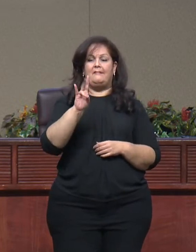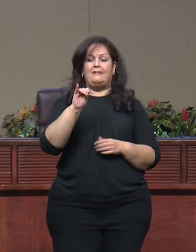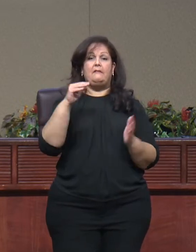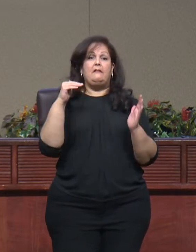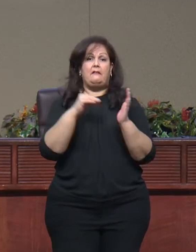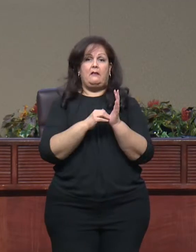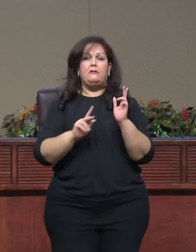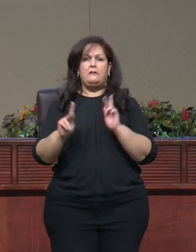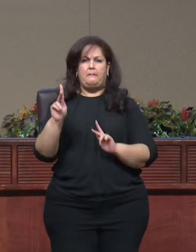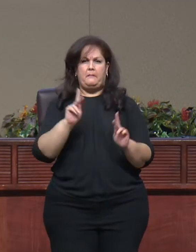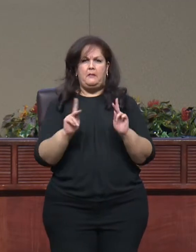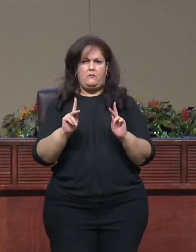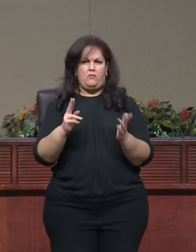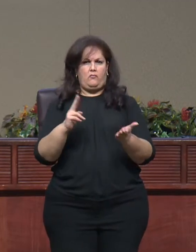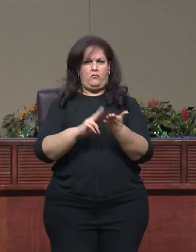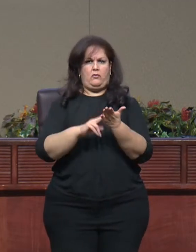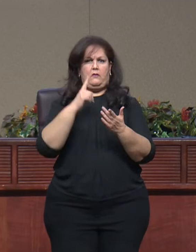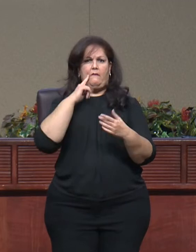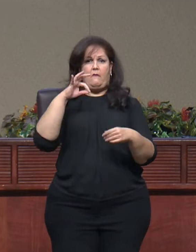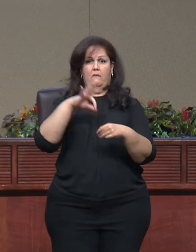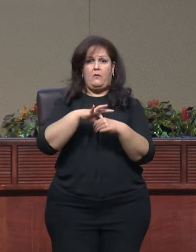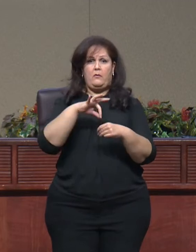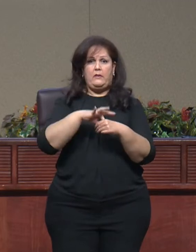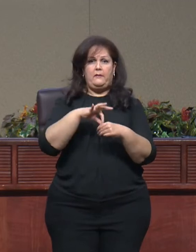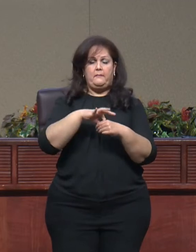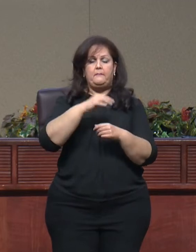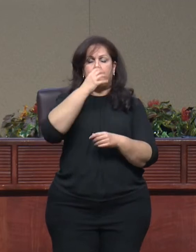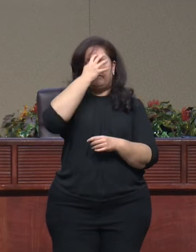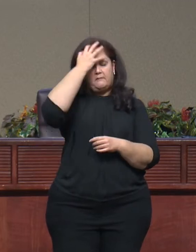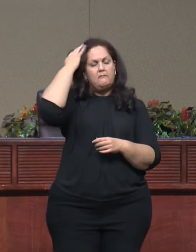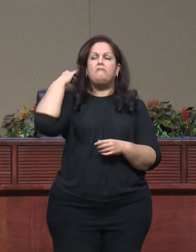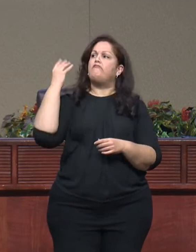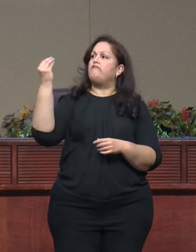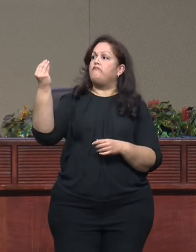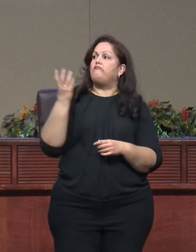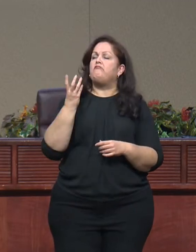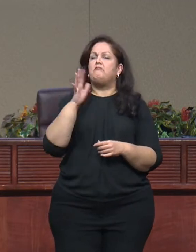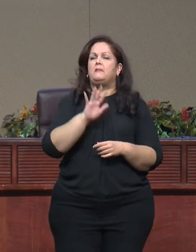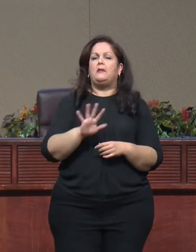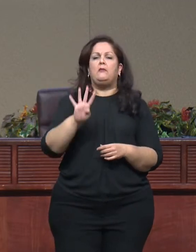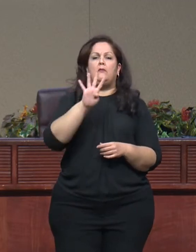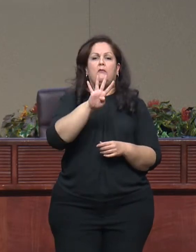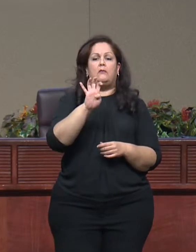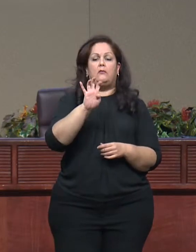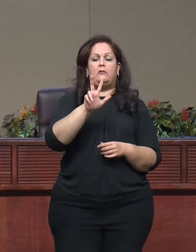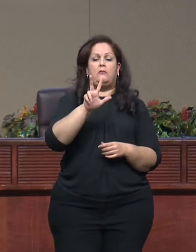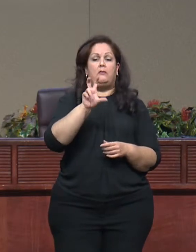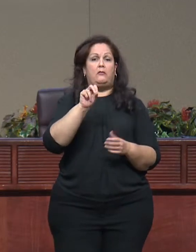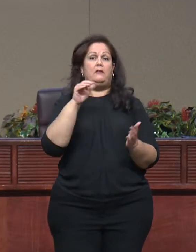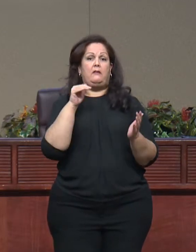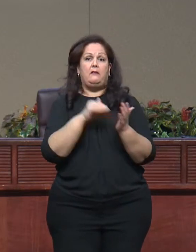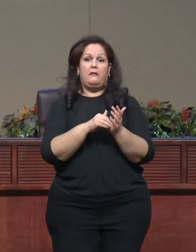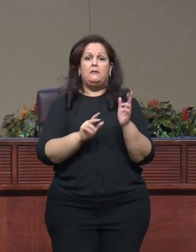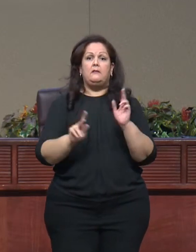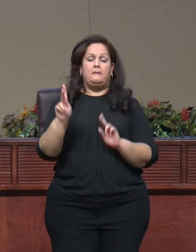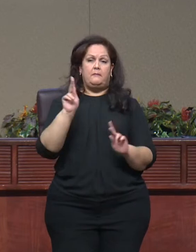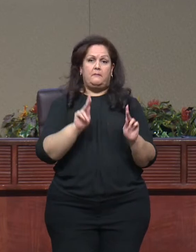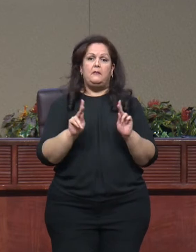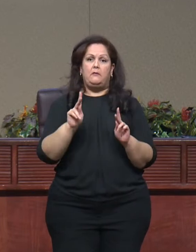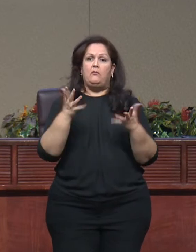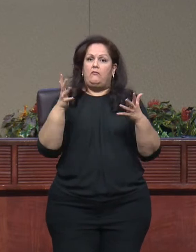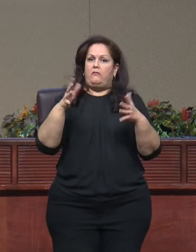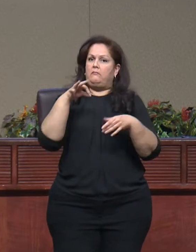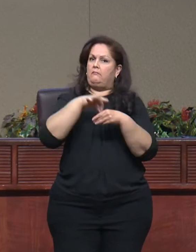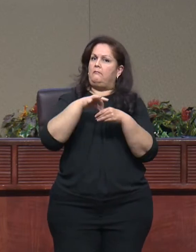870,000 people or so who are registered voters, and I'm told that about 430,000 people have